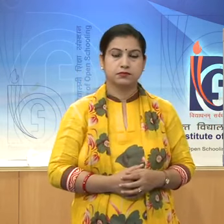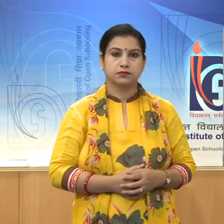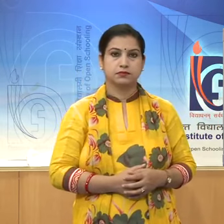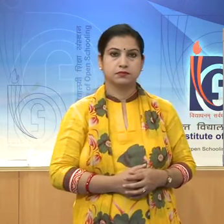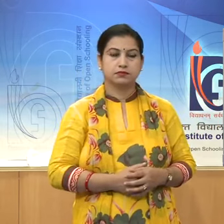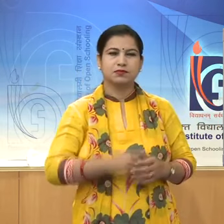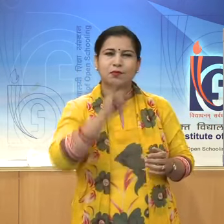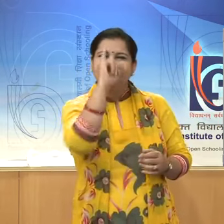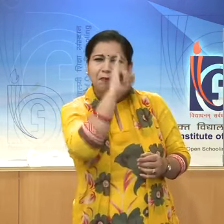slim